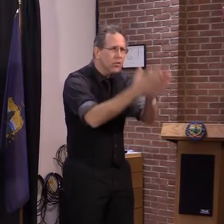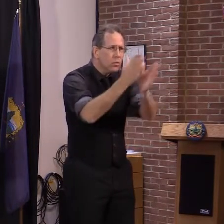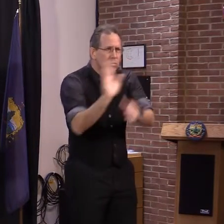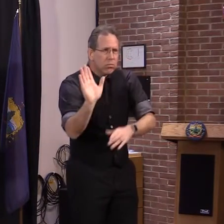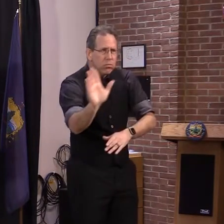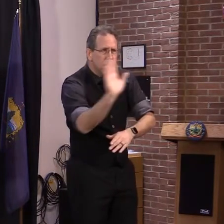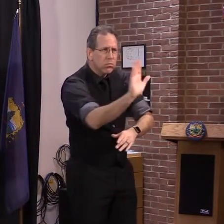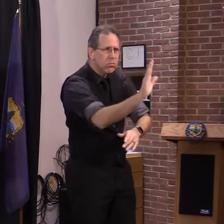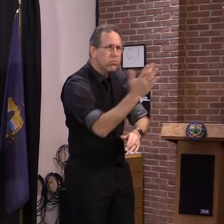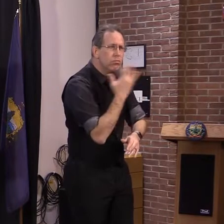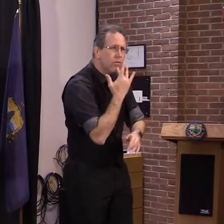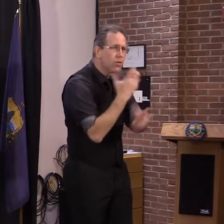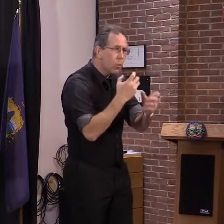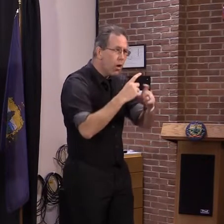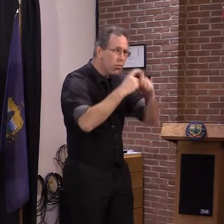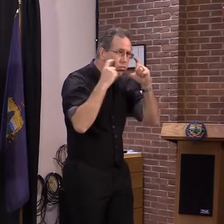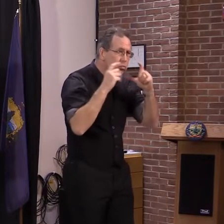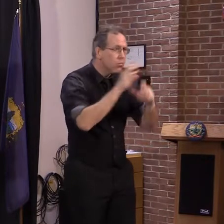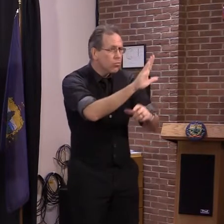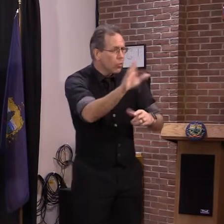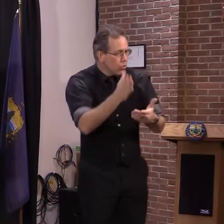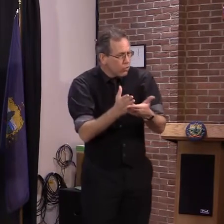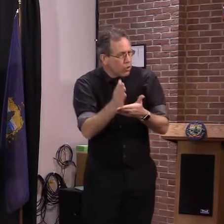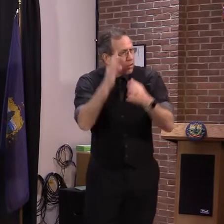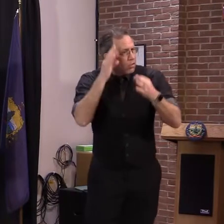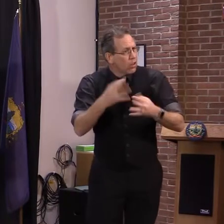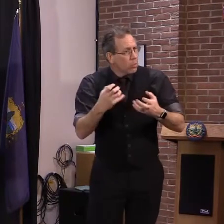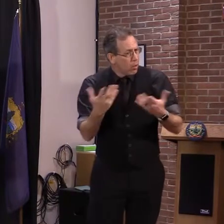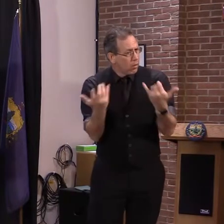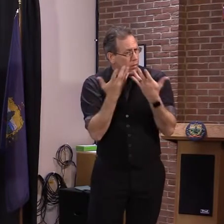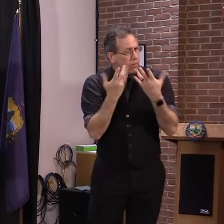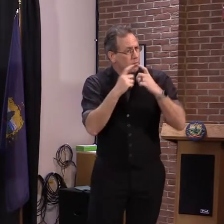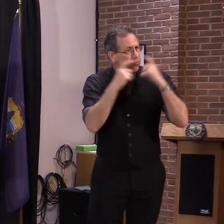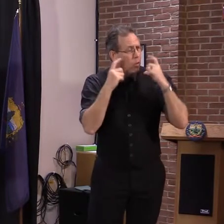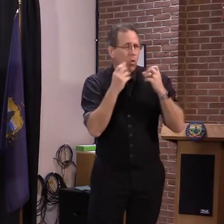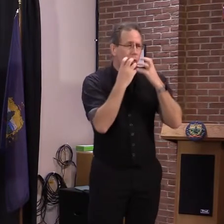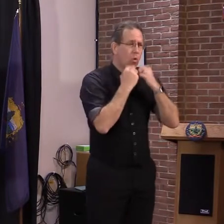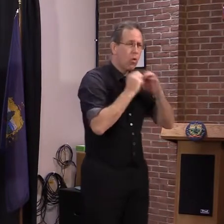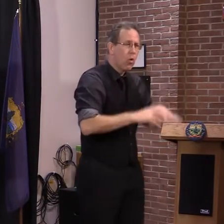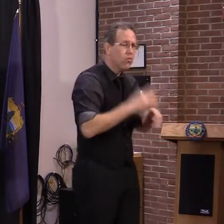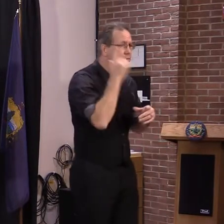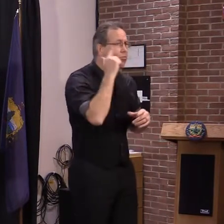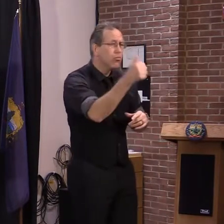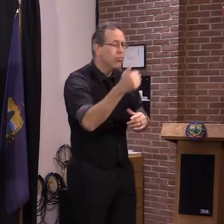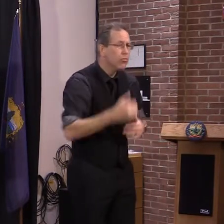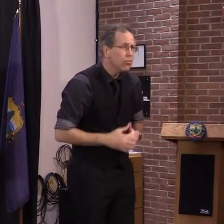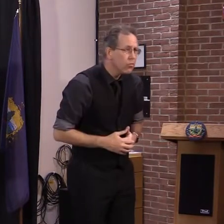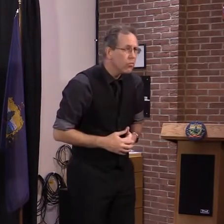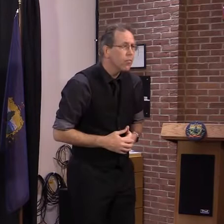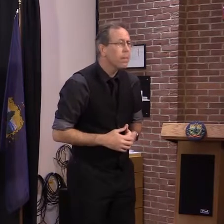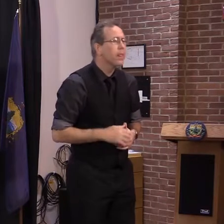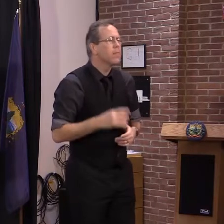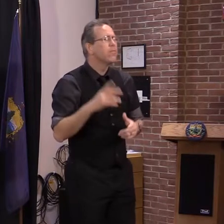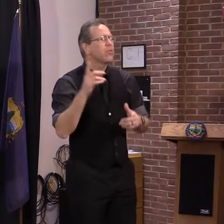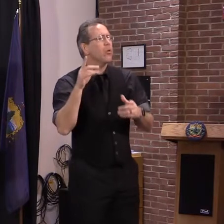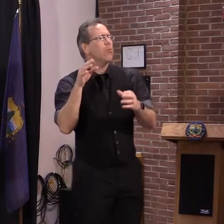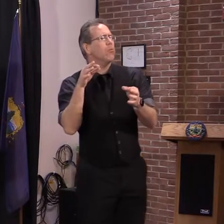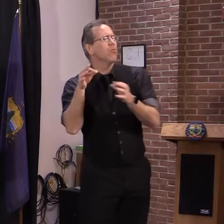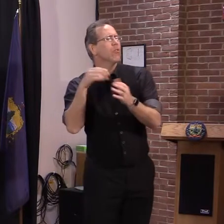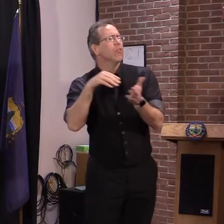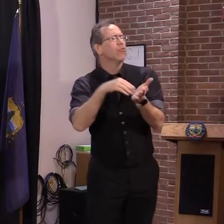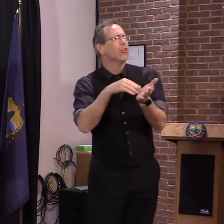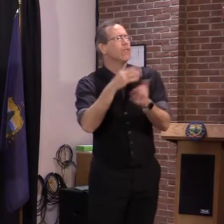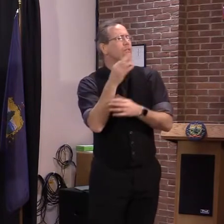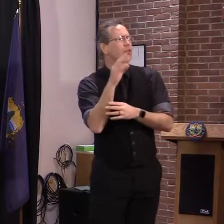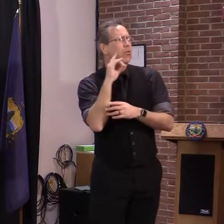make those calculations for themselves. Secretary French will have more details in a few minutes.